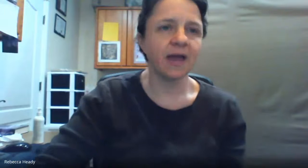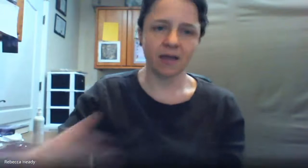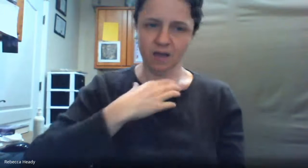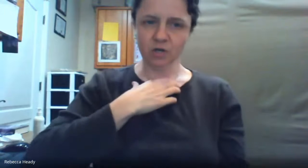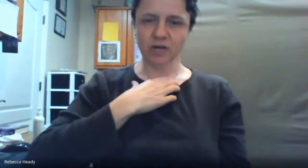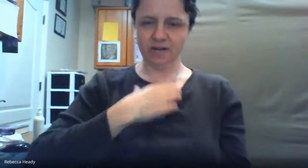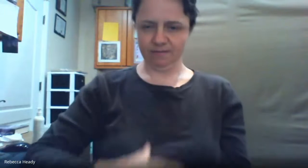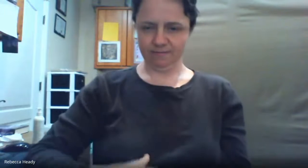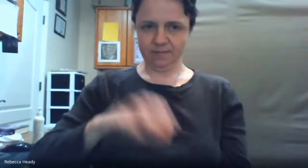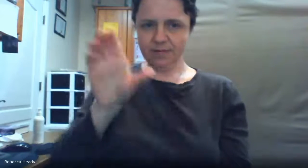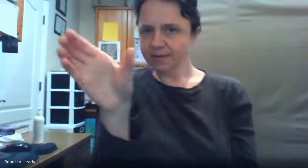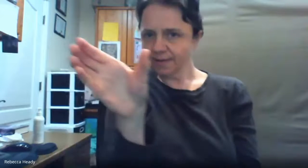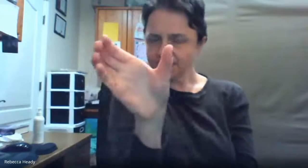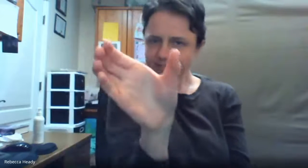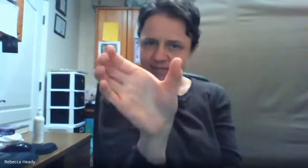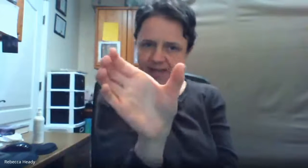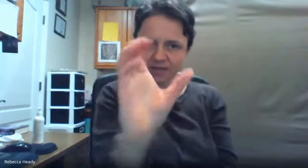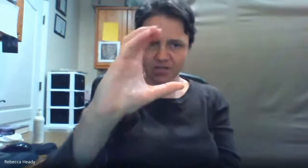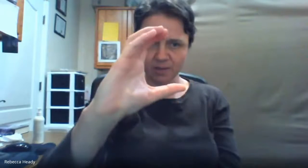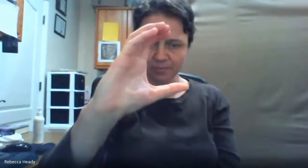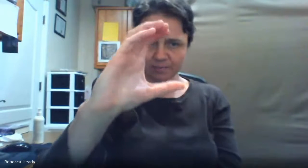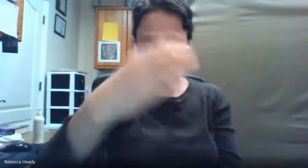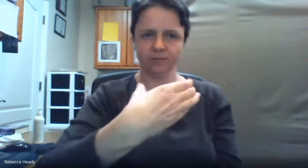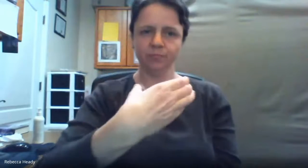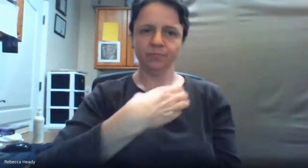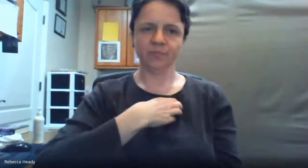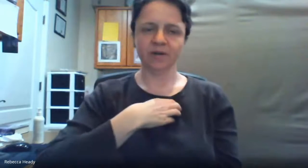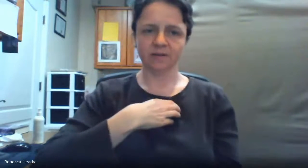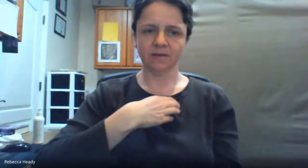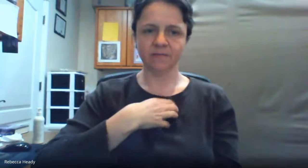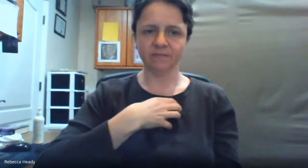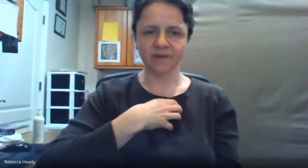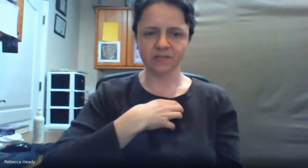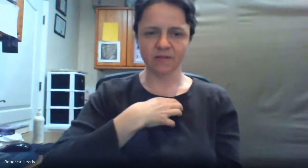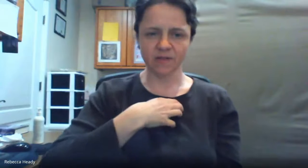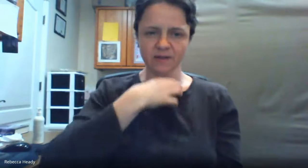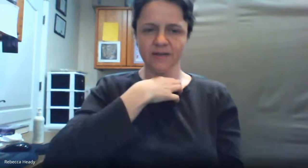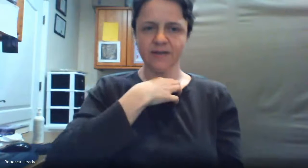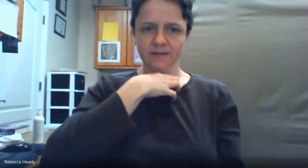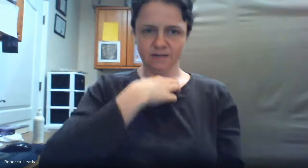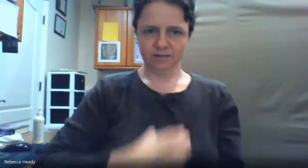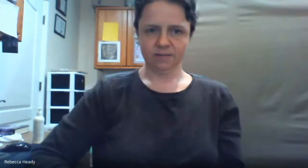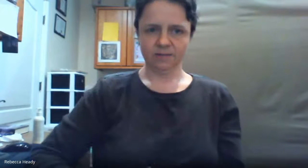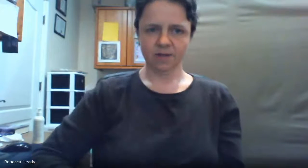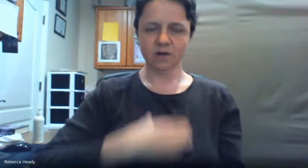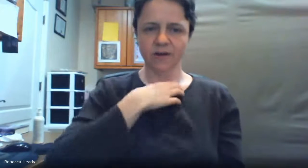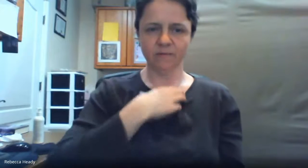Okay, hungry. C hand shape. Put it the fingers and the thing. Hungry,